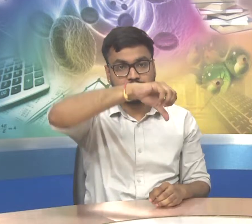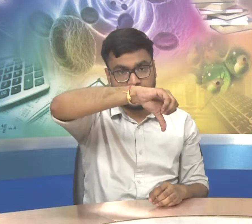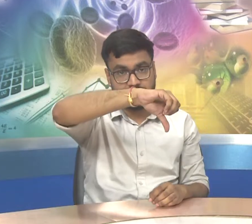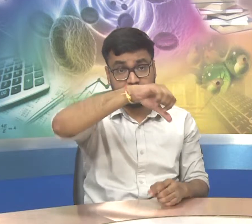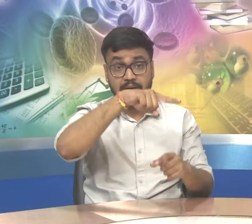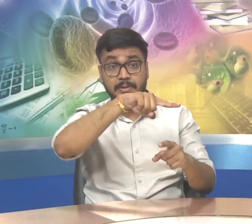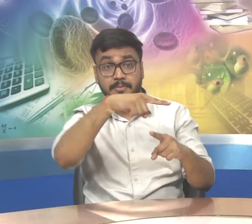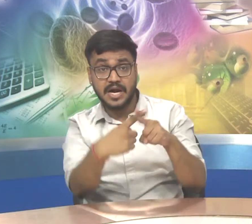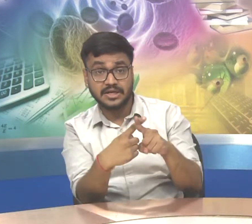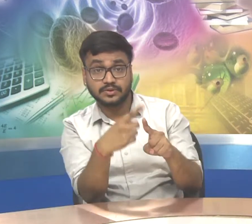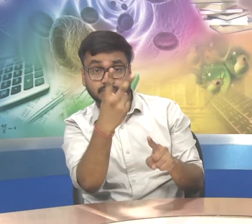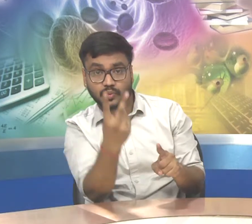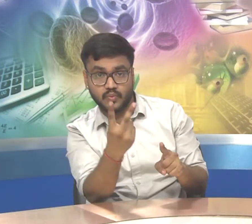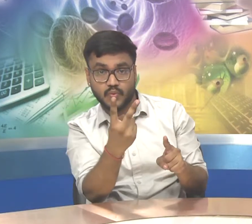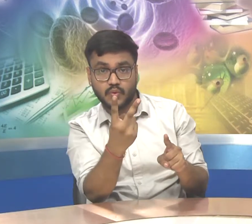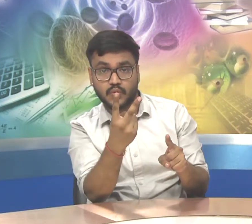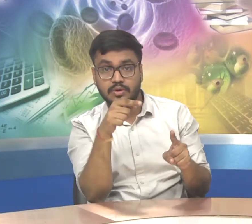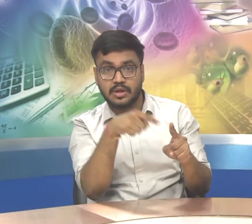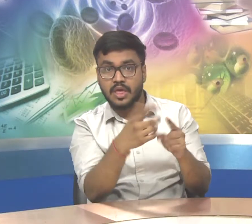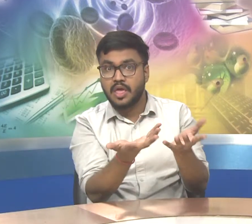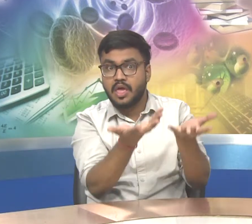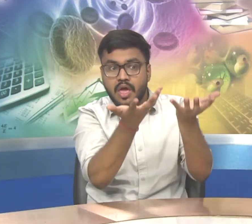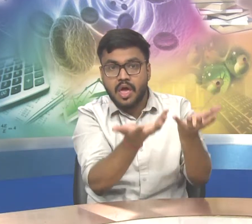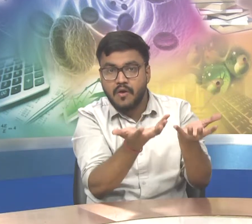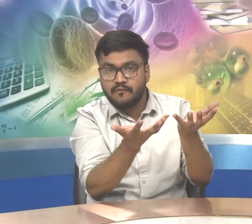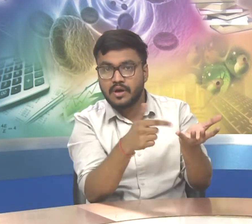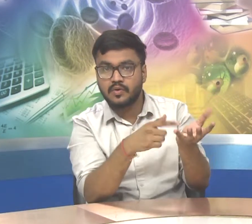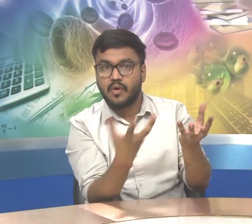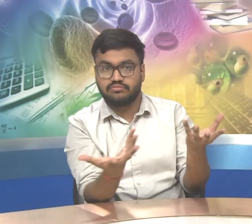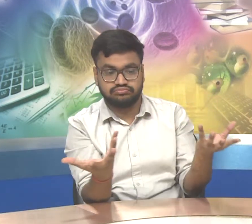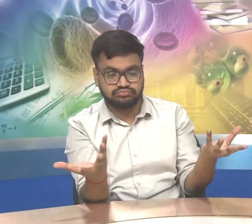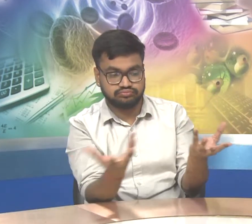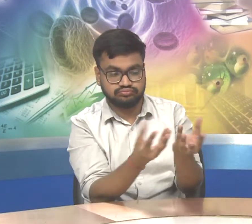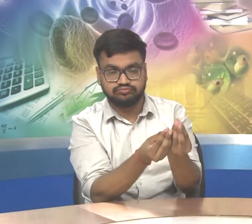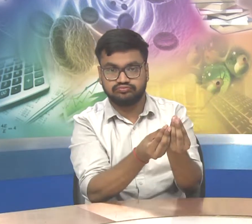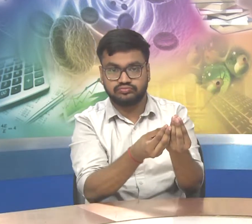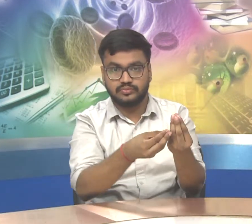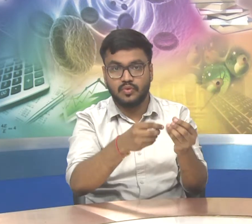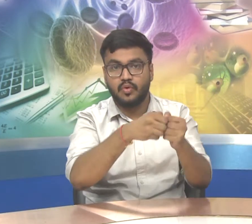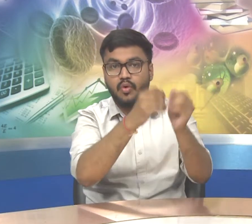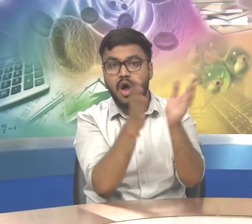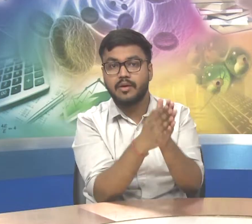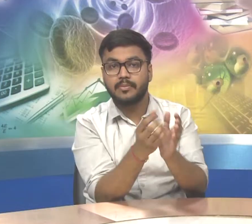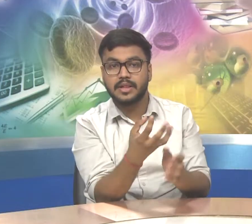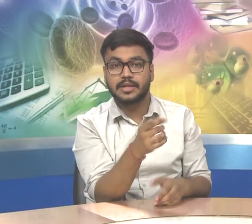must be 2 multiply 7.9,